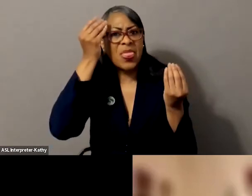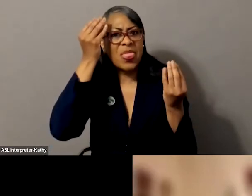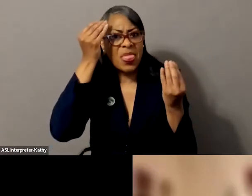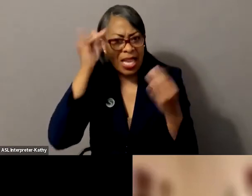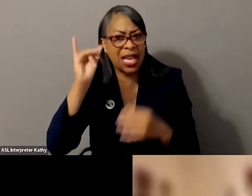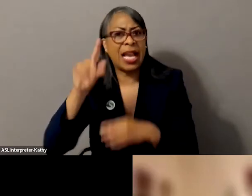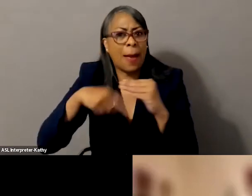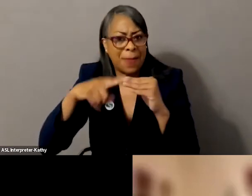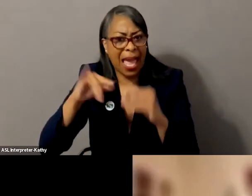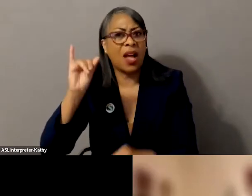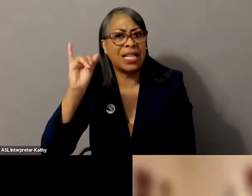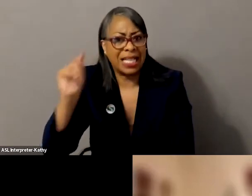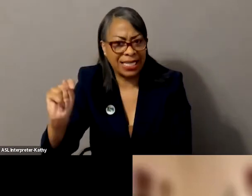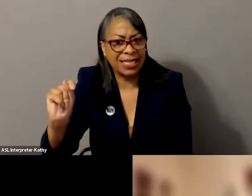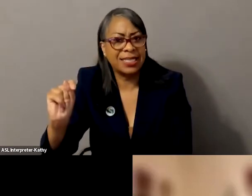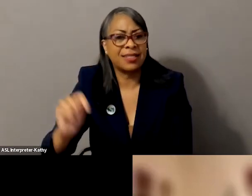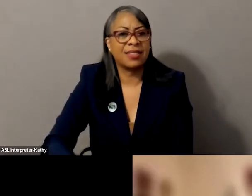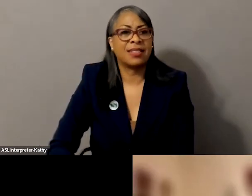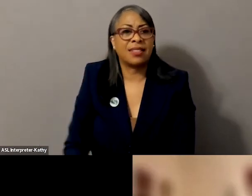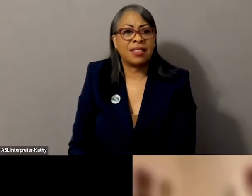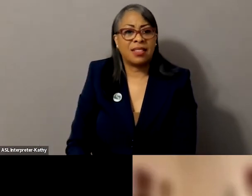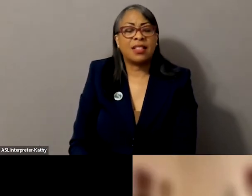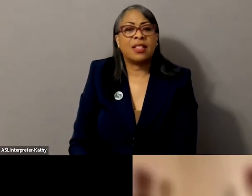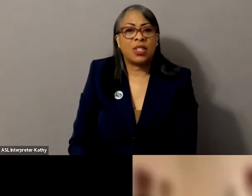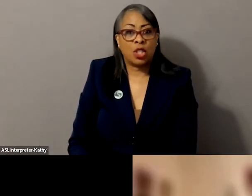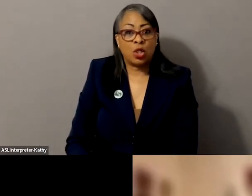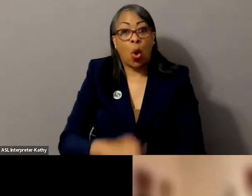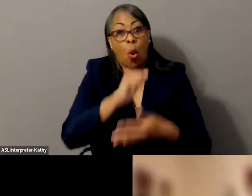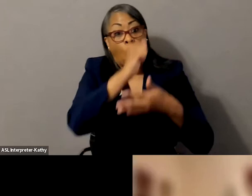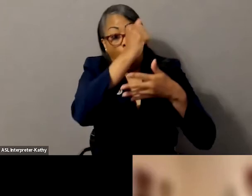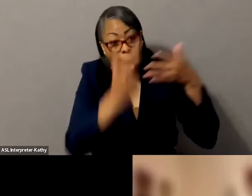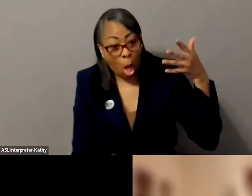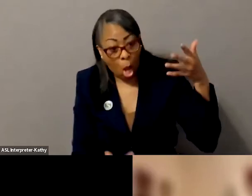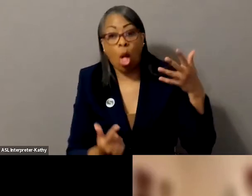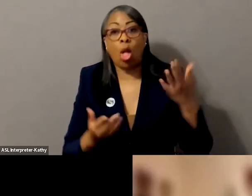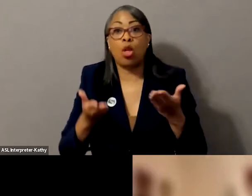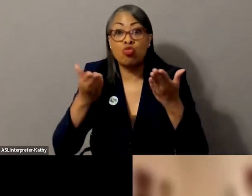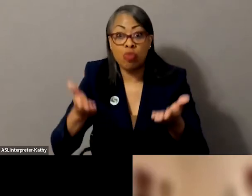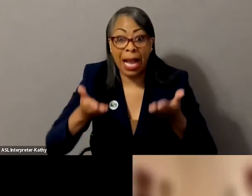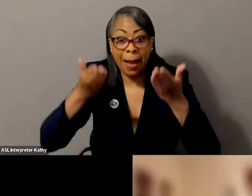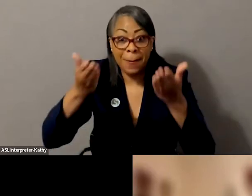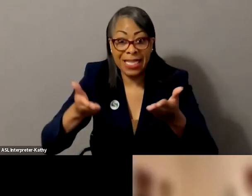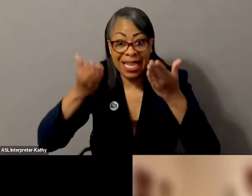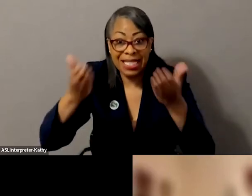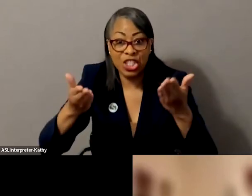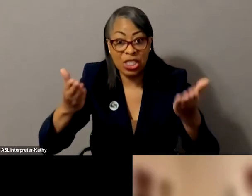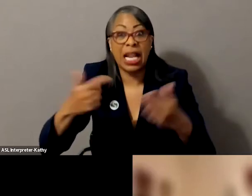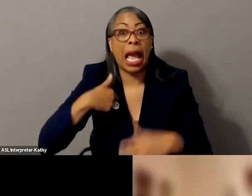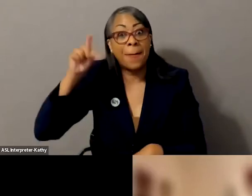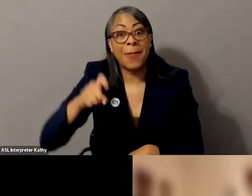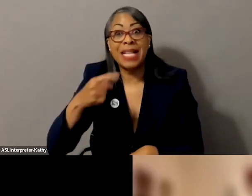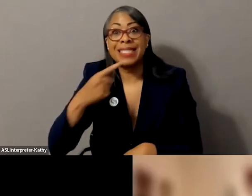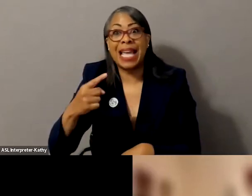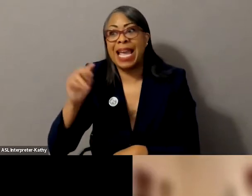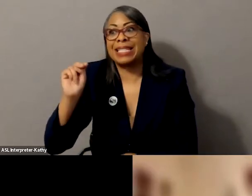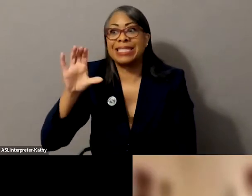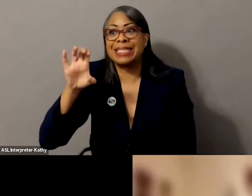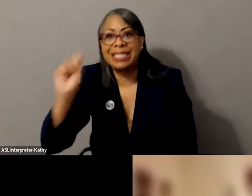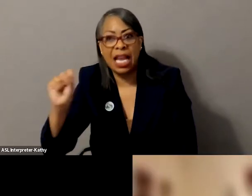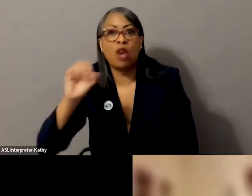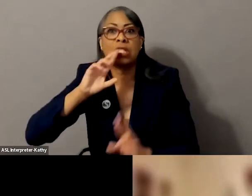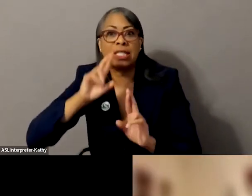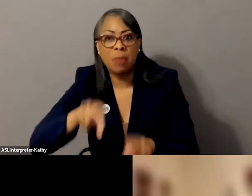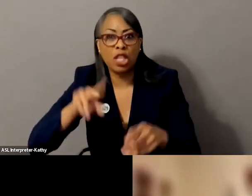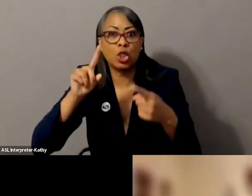So all of these NASM recommendations, and I have to say, the NCS responses to them will